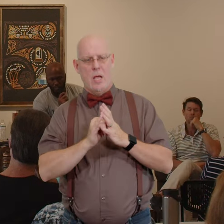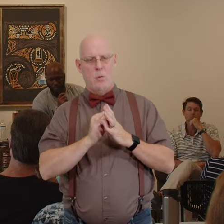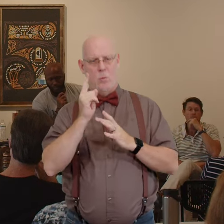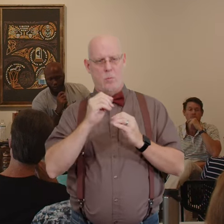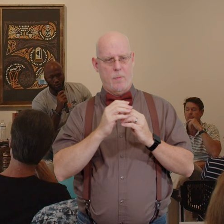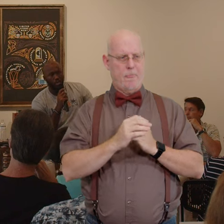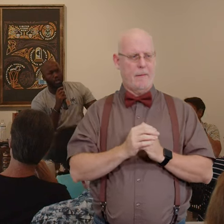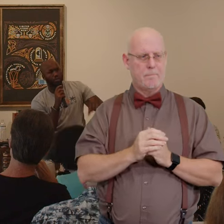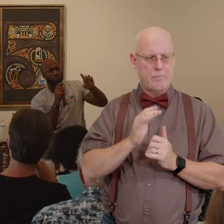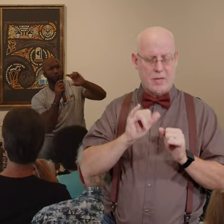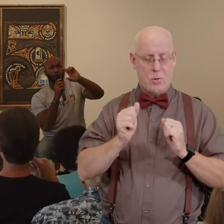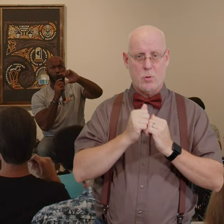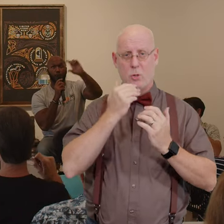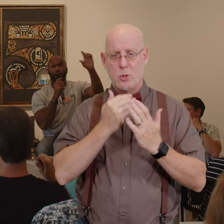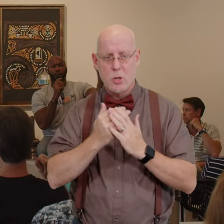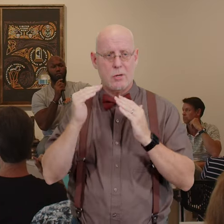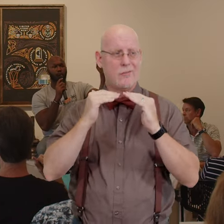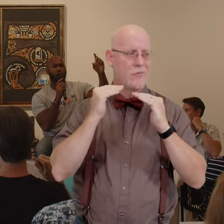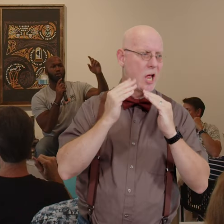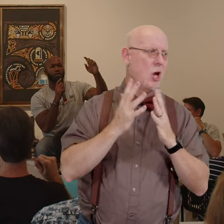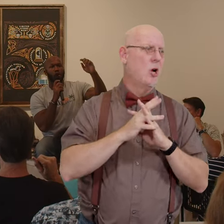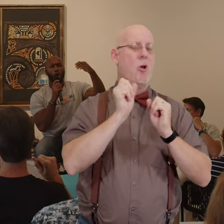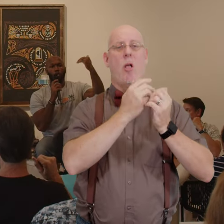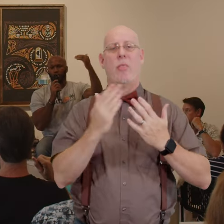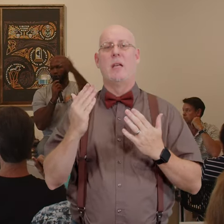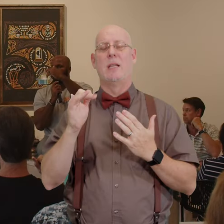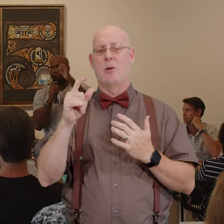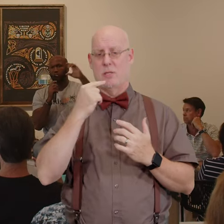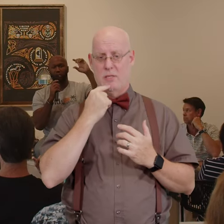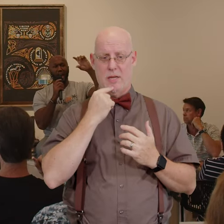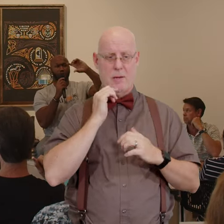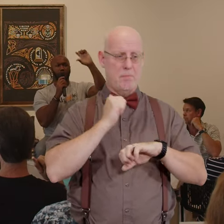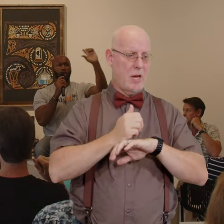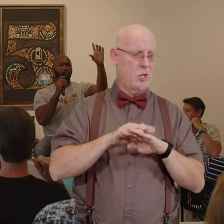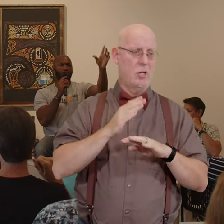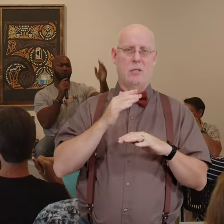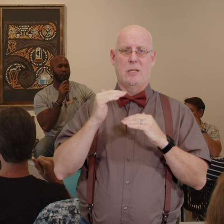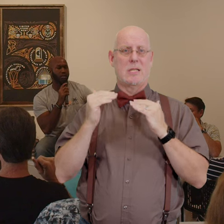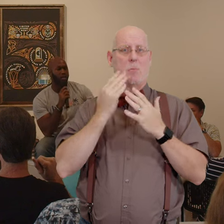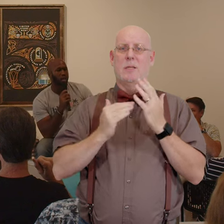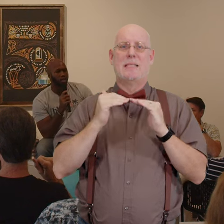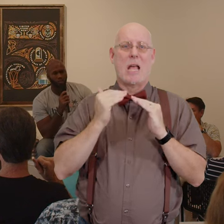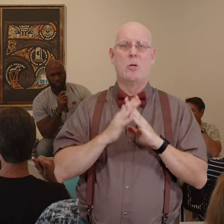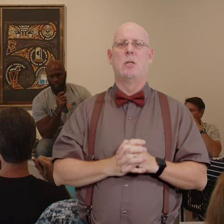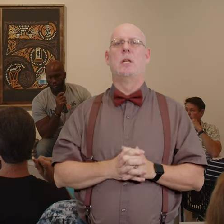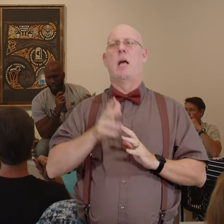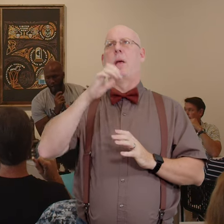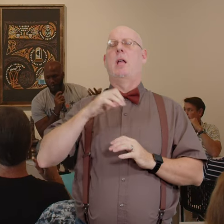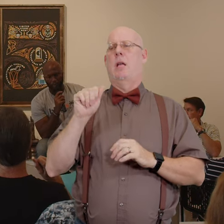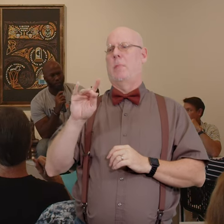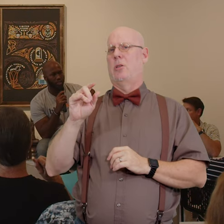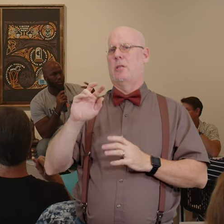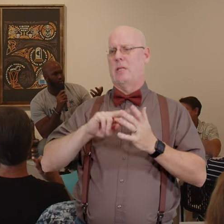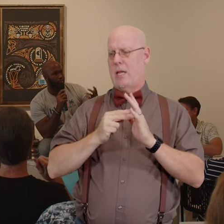thing into that. So similar with good and fair, all these things, as Aaron was saying, we have to base off of some standard. So there's a